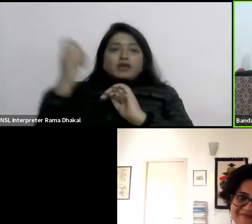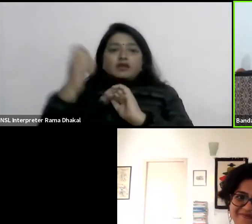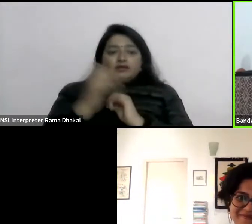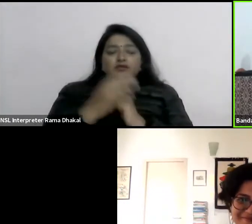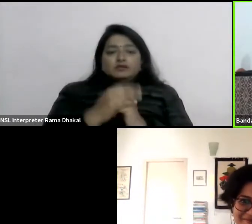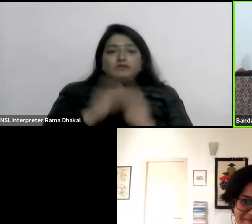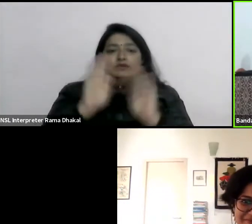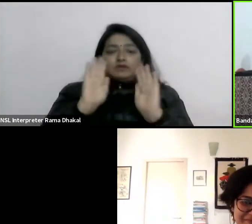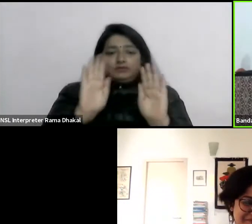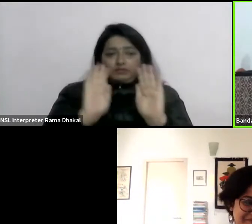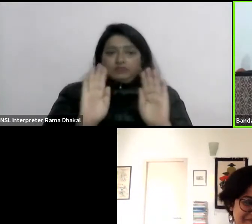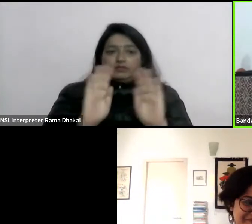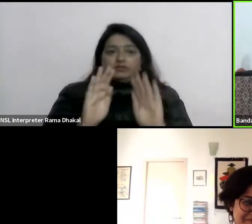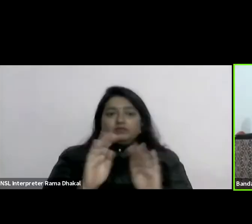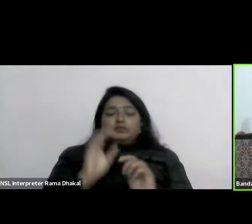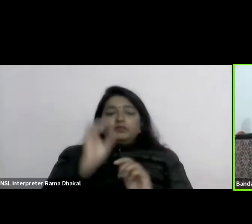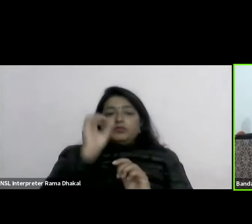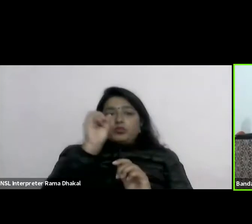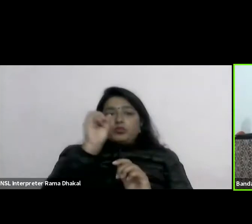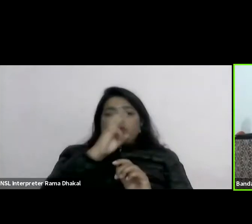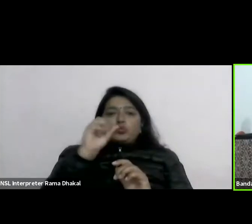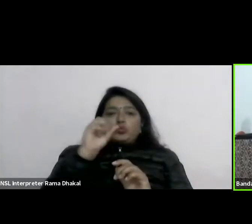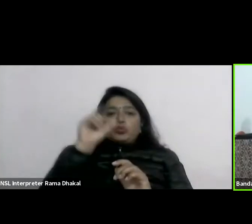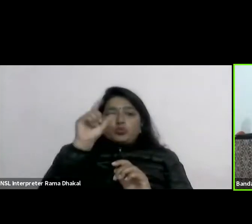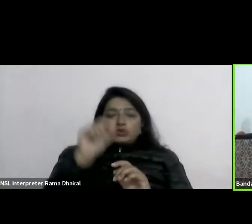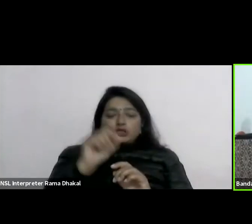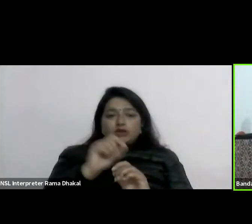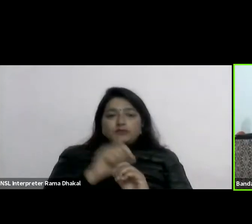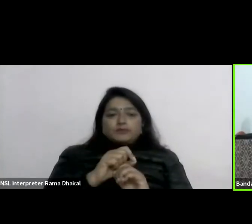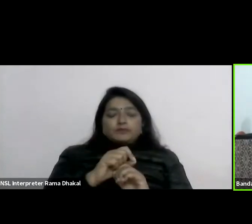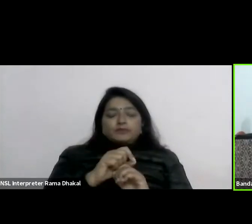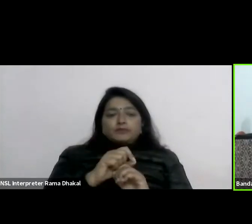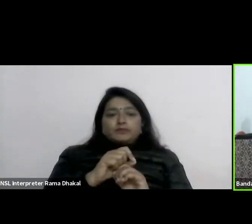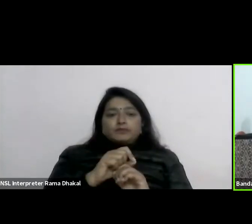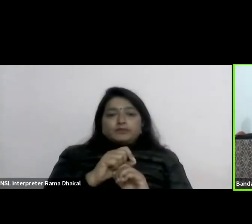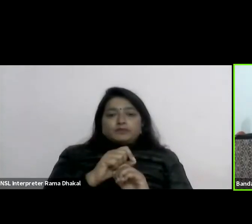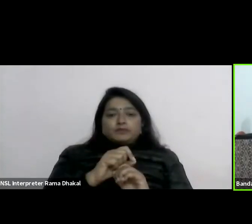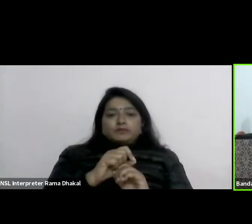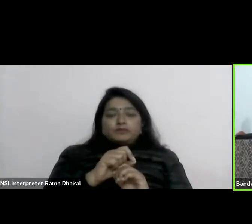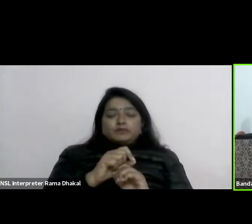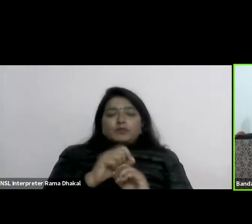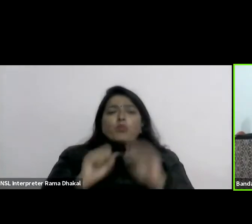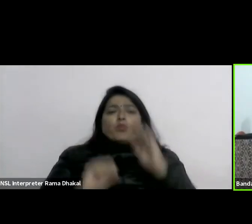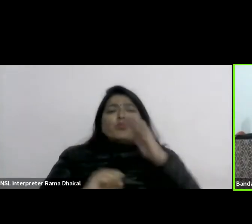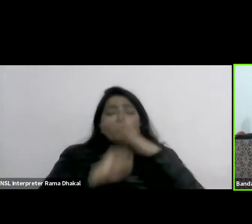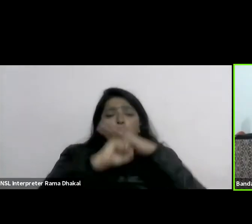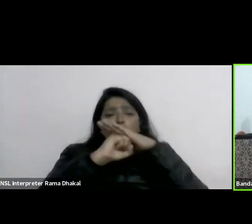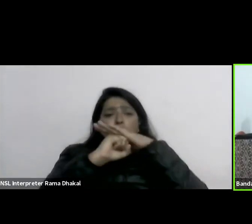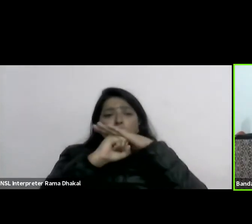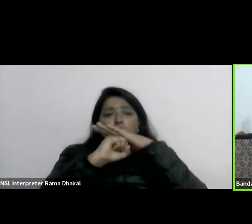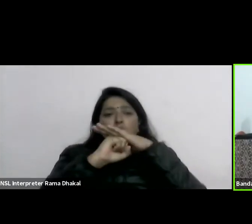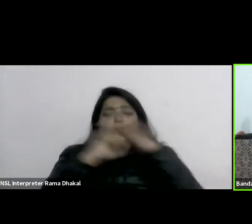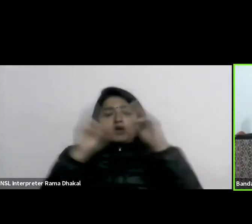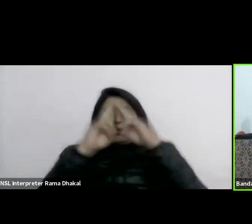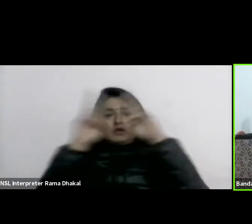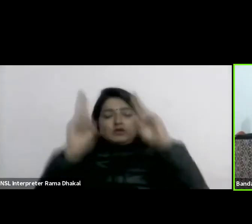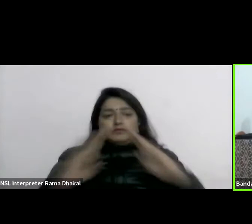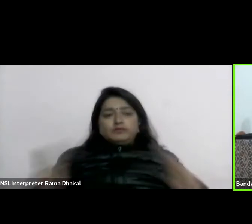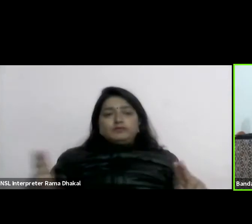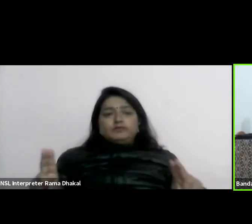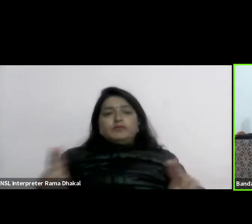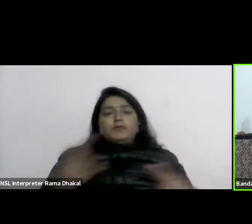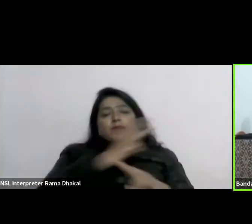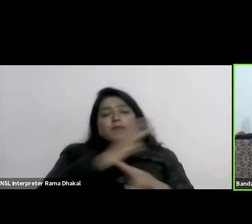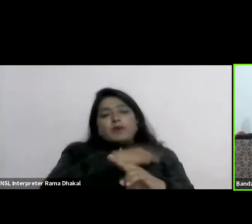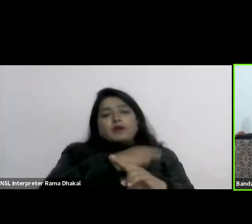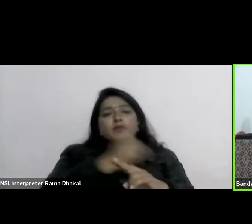Thank you, Pooja. You know, one of the key elements of international human rights standard